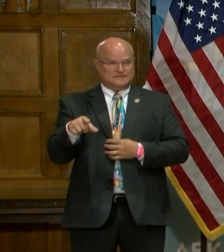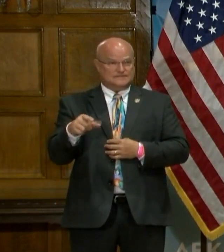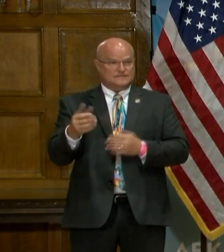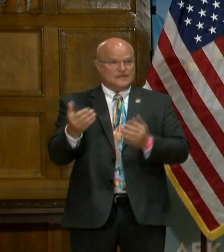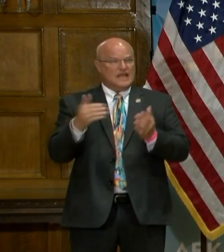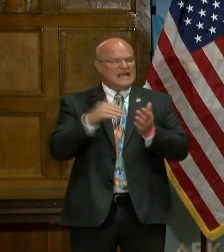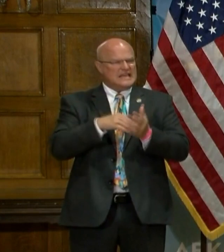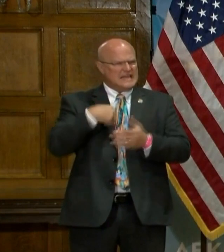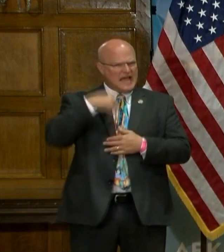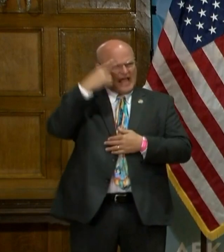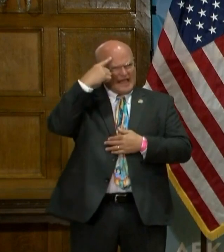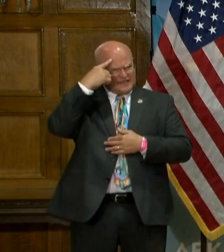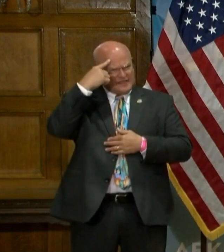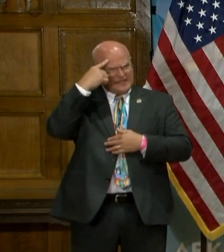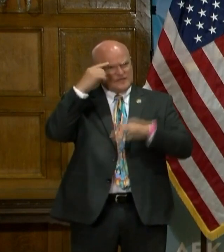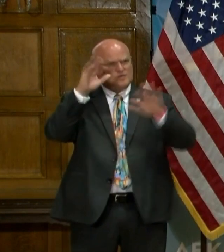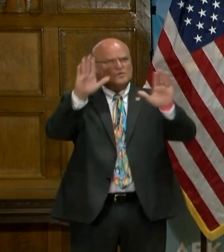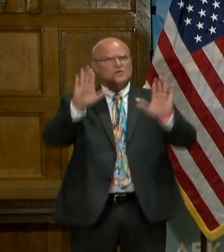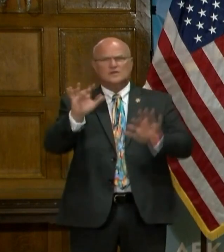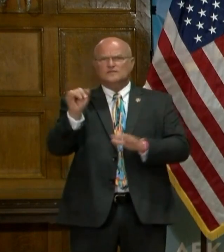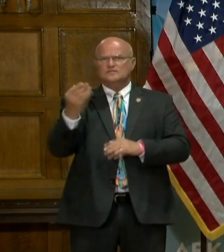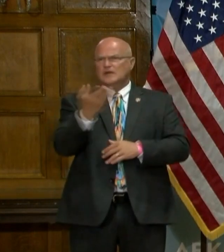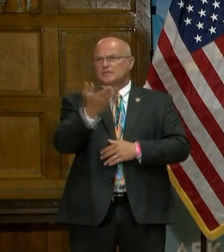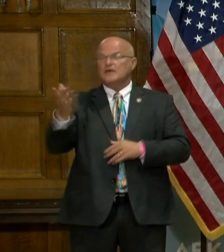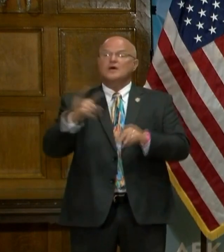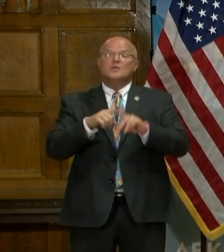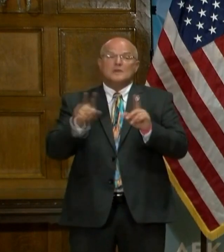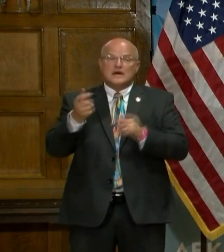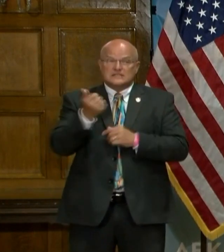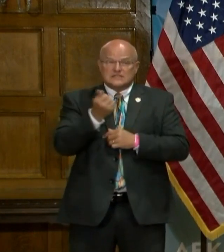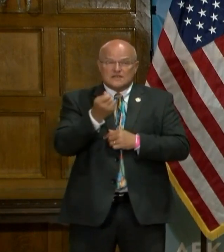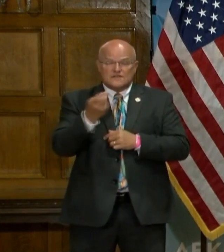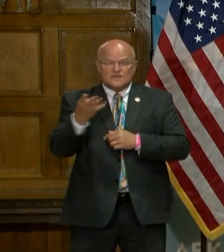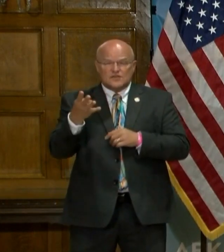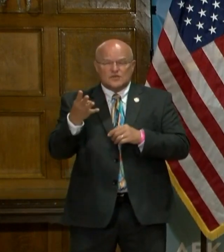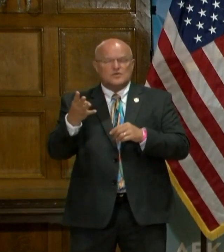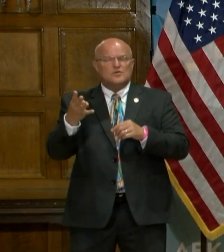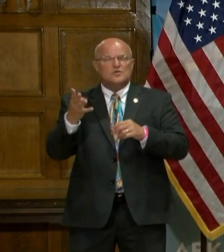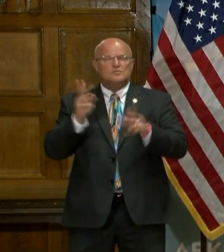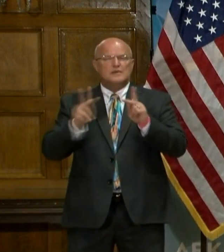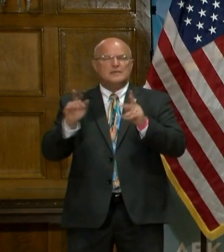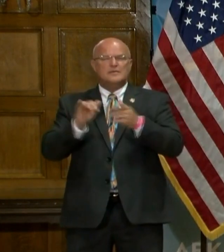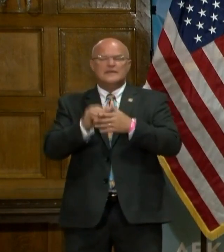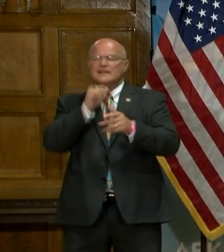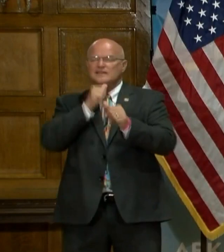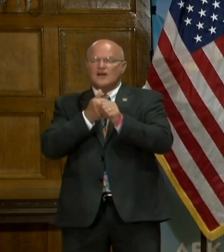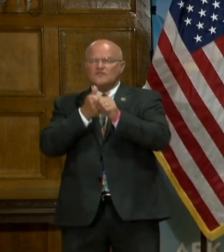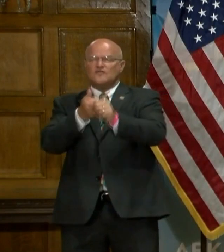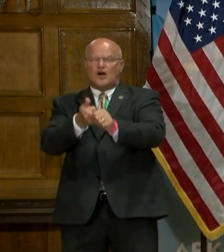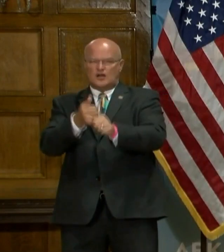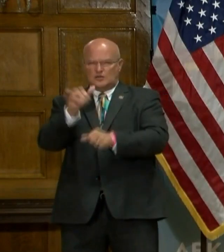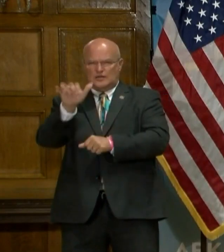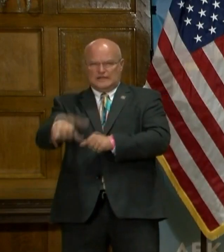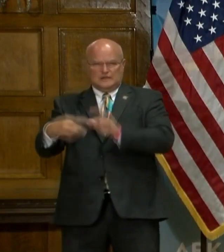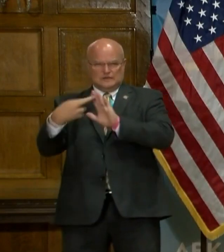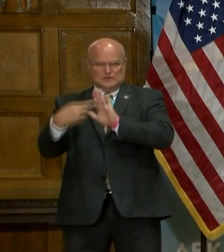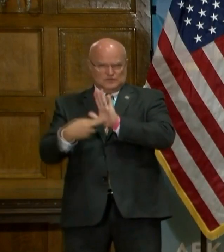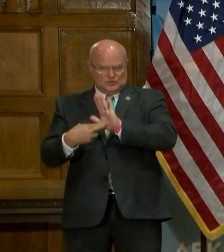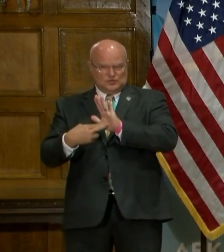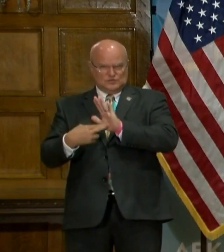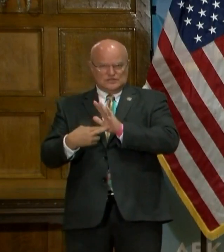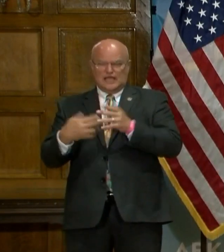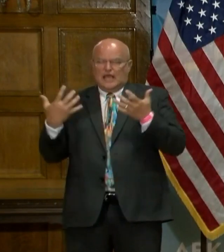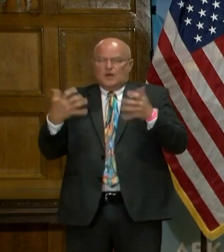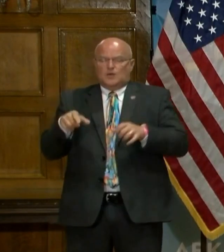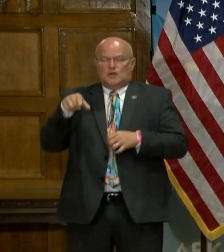again, I think they're doing a very good job out there, but there's a few outliers, And we do not want those outliers to be